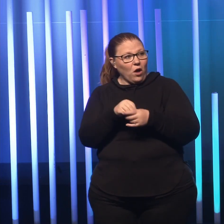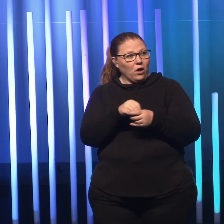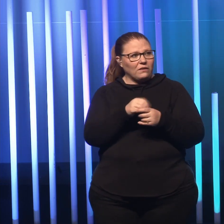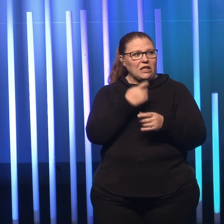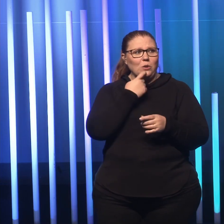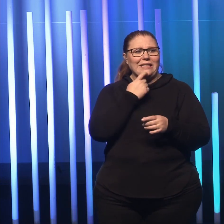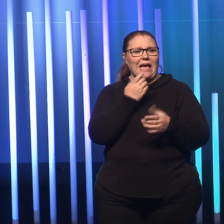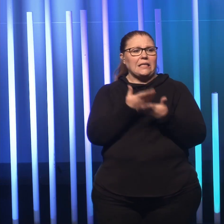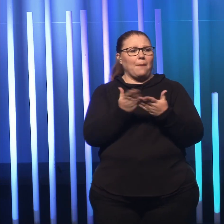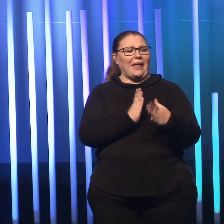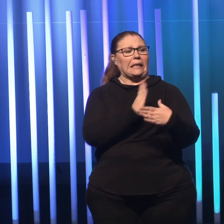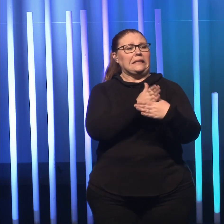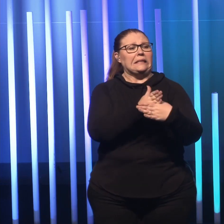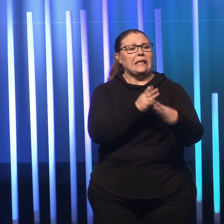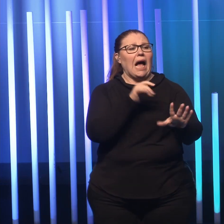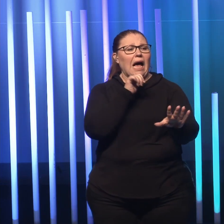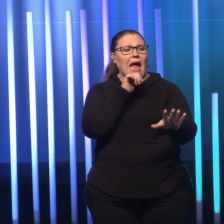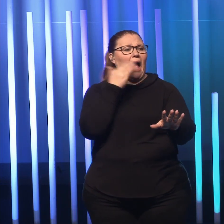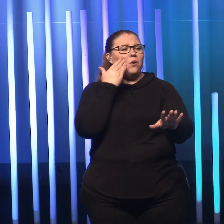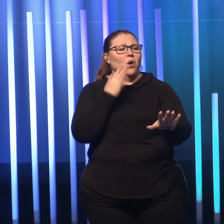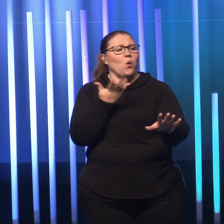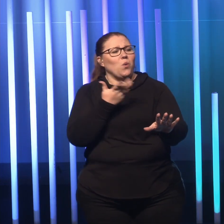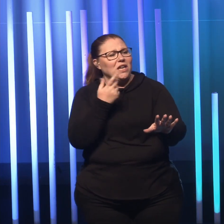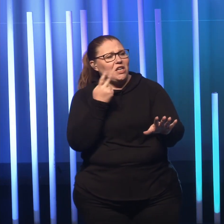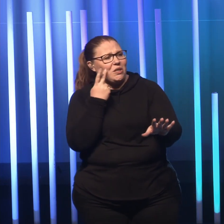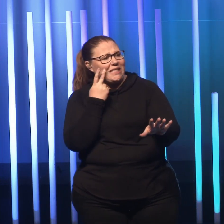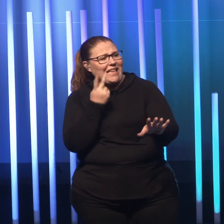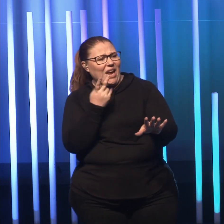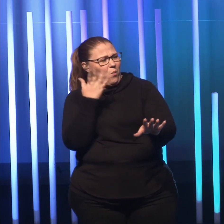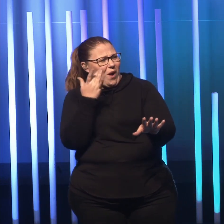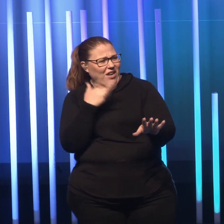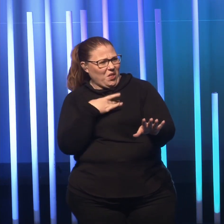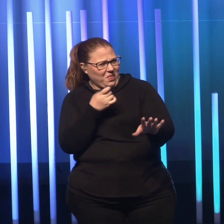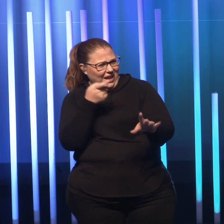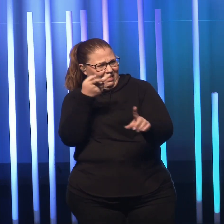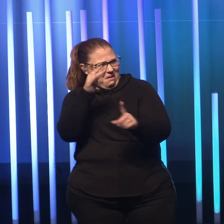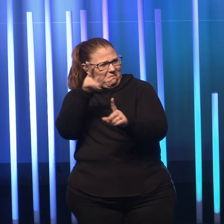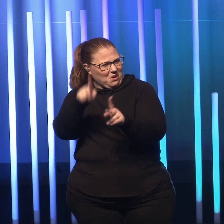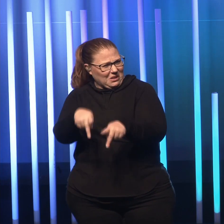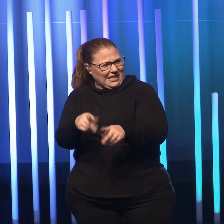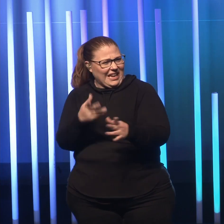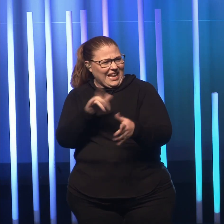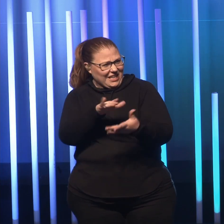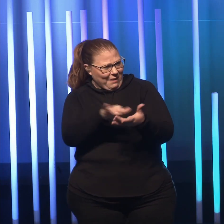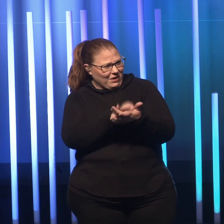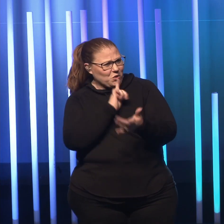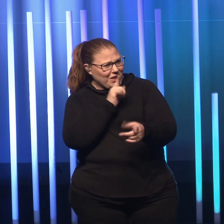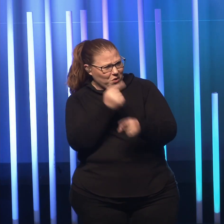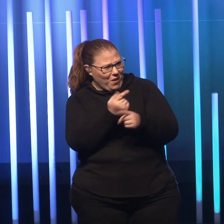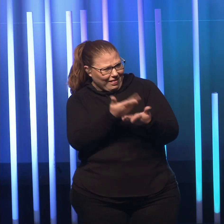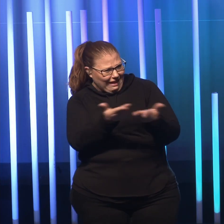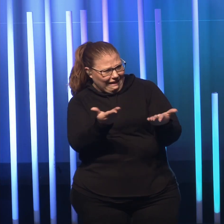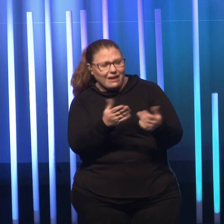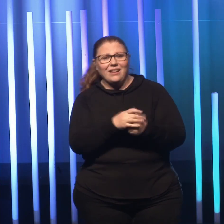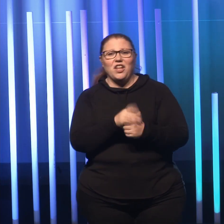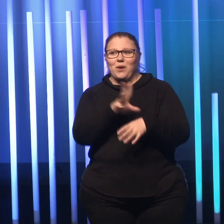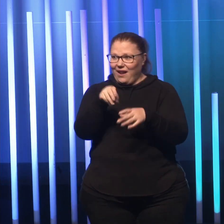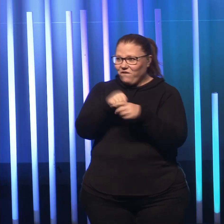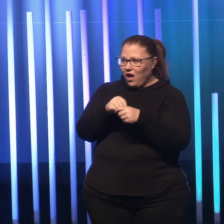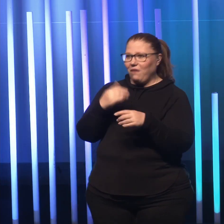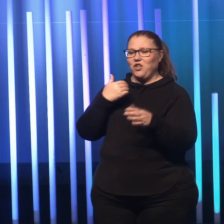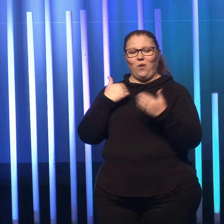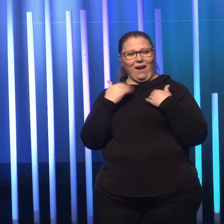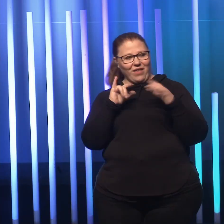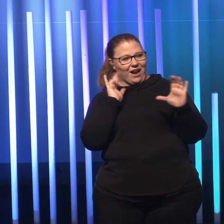something. And you go, I just don't know. What do you see in her? What do you see in him? Like, is marriage really the right thing, right? You get involved. You have